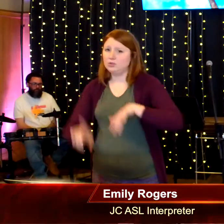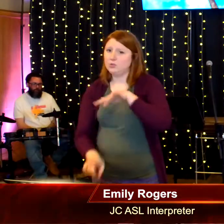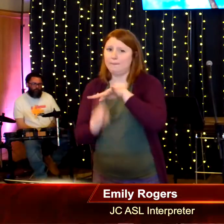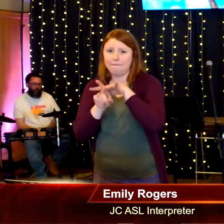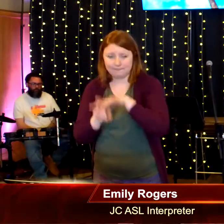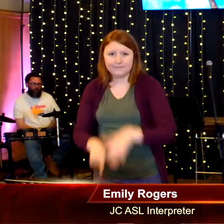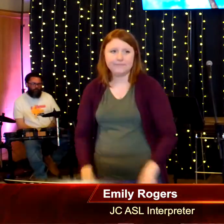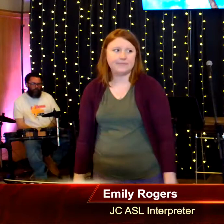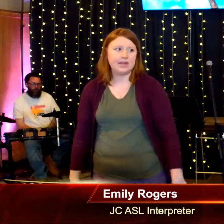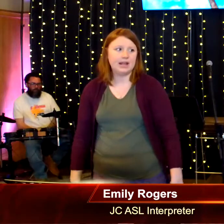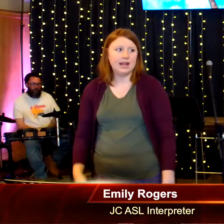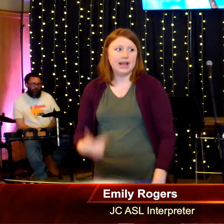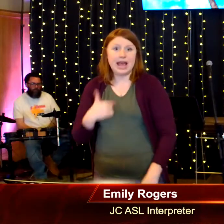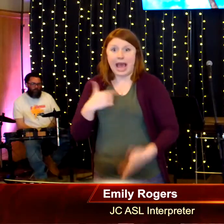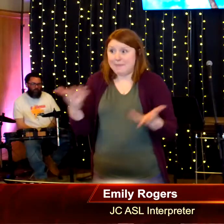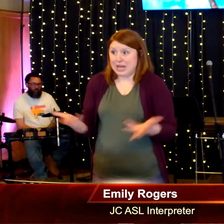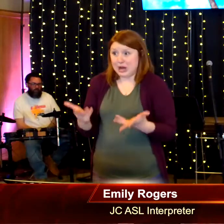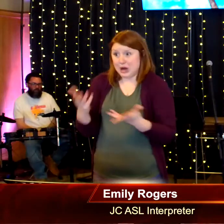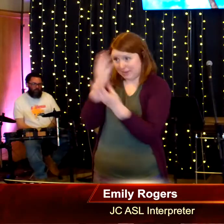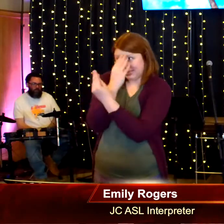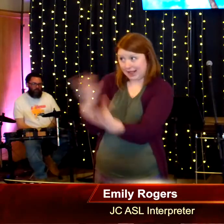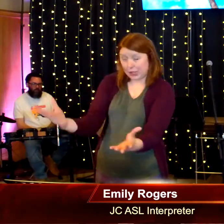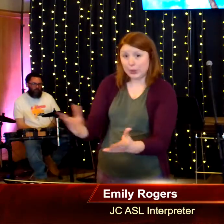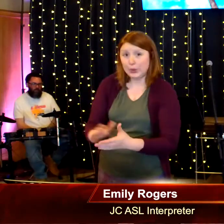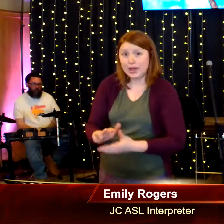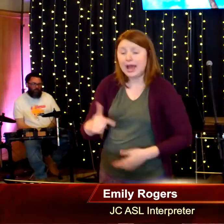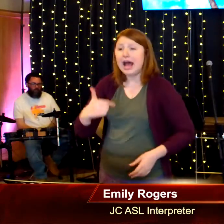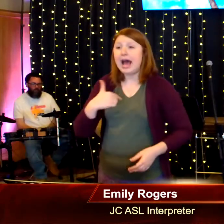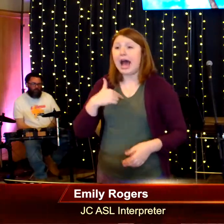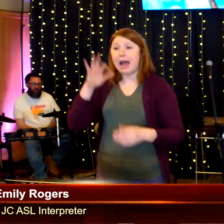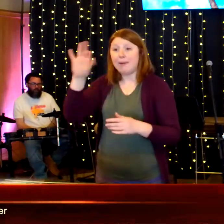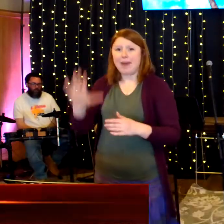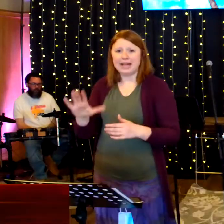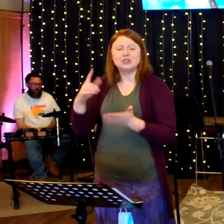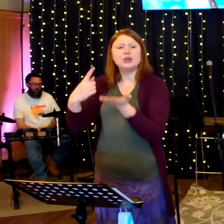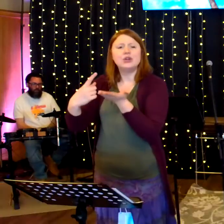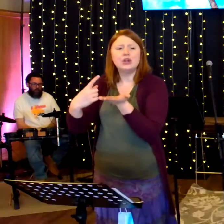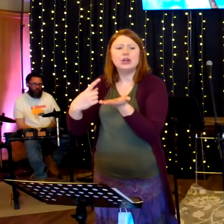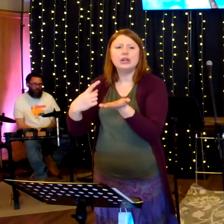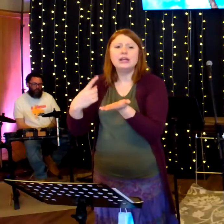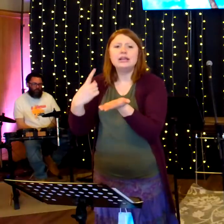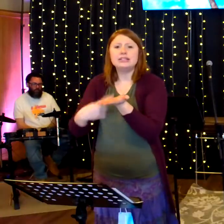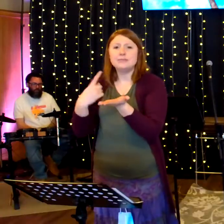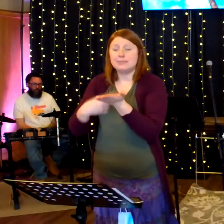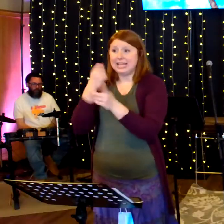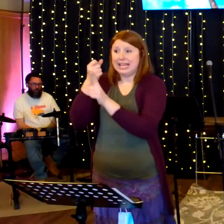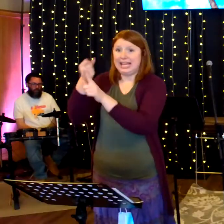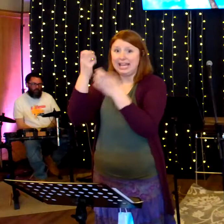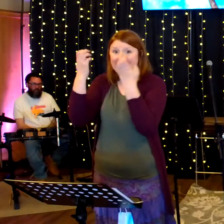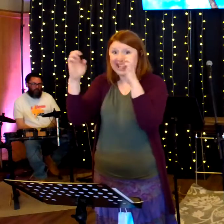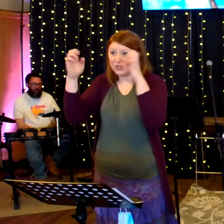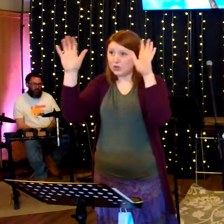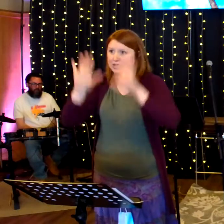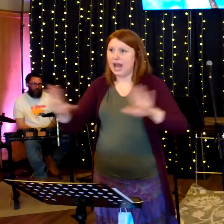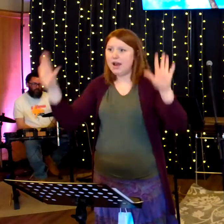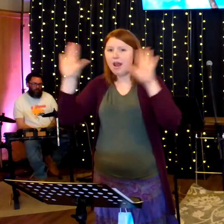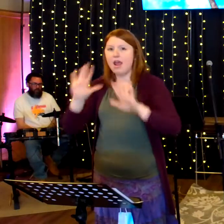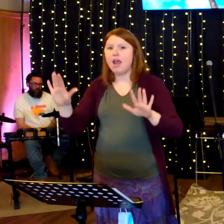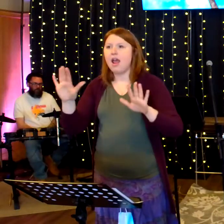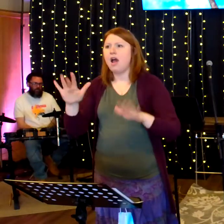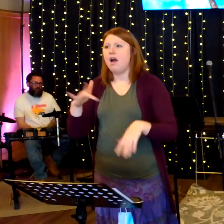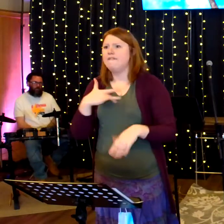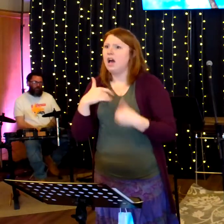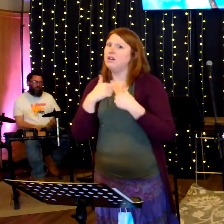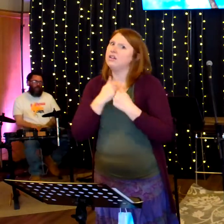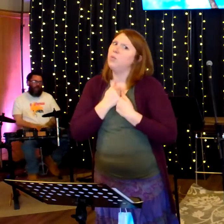I'm standing here, and I got to tell you, as a pastor, we get to Easter Sunday, and the team can attest to this too. We're